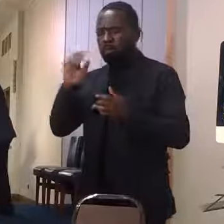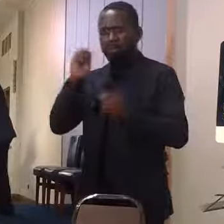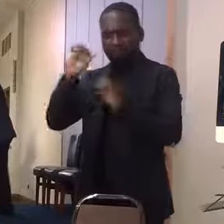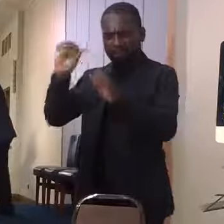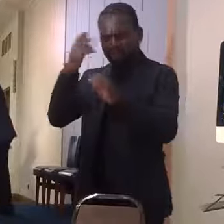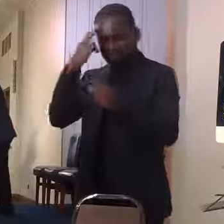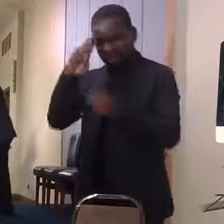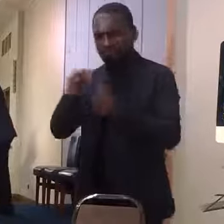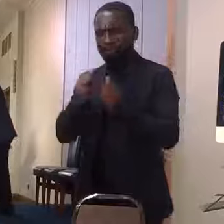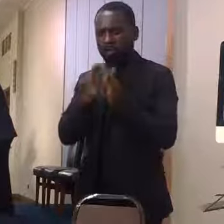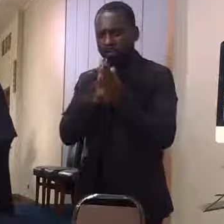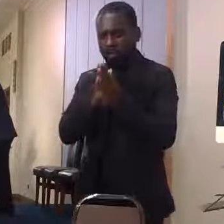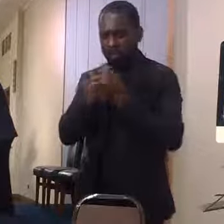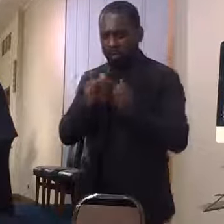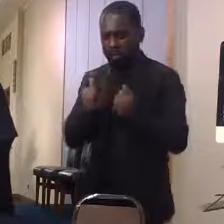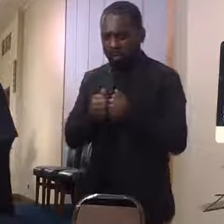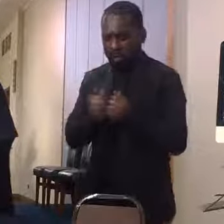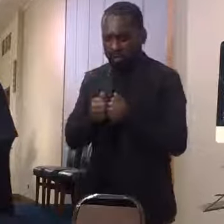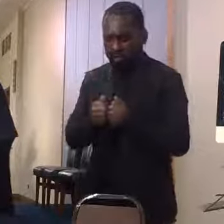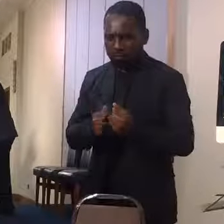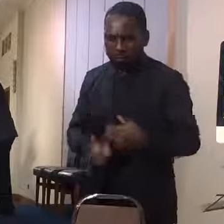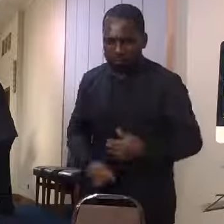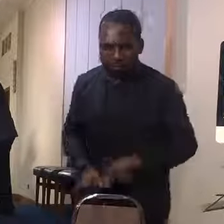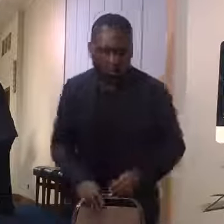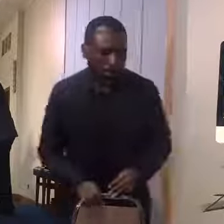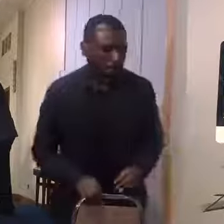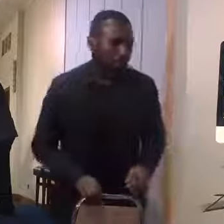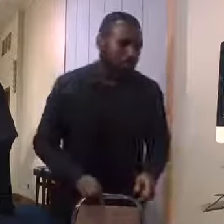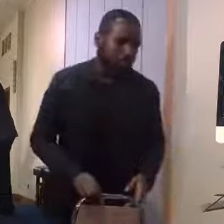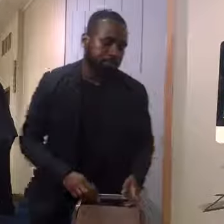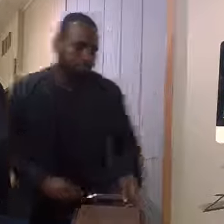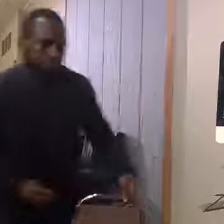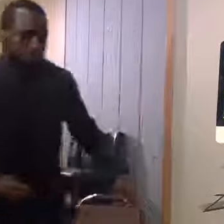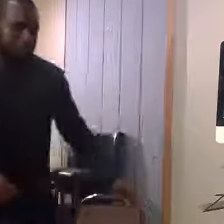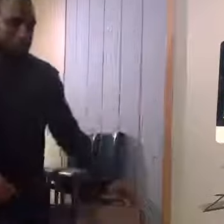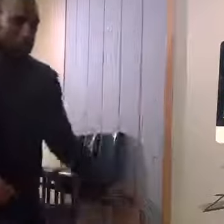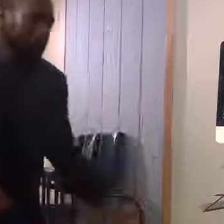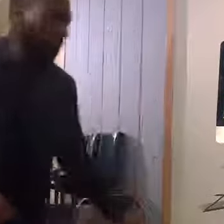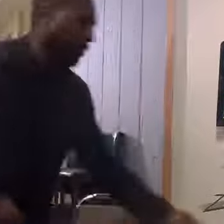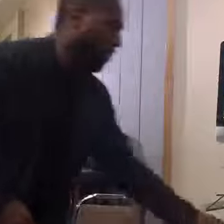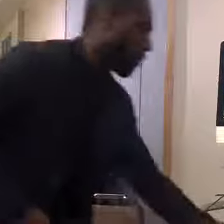We pray. Amen. Amen.